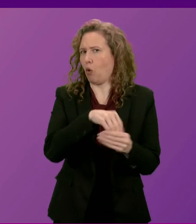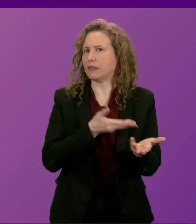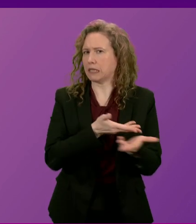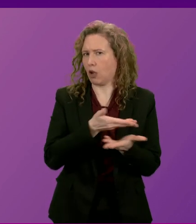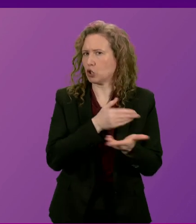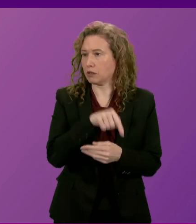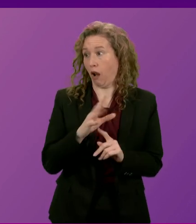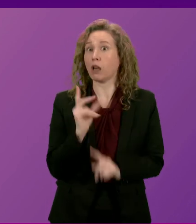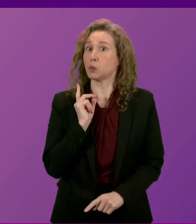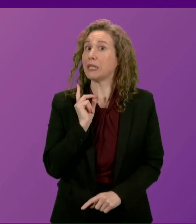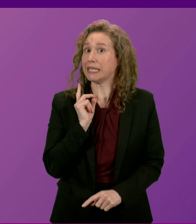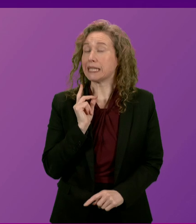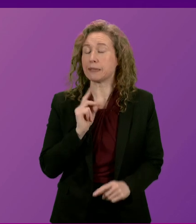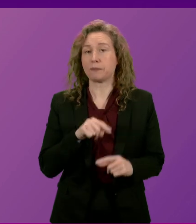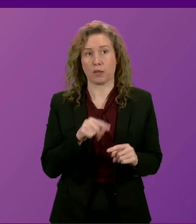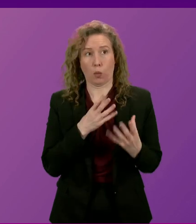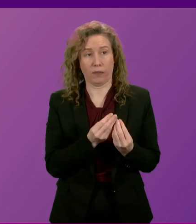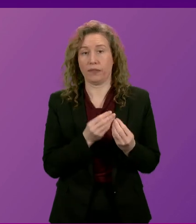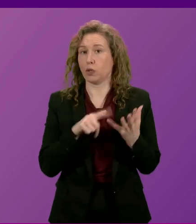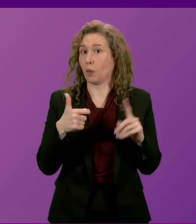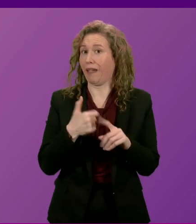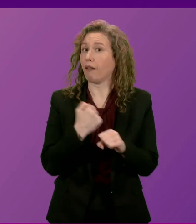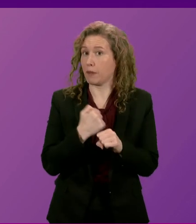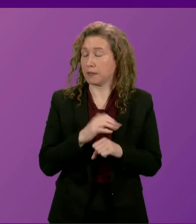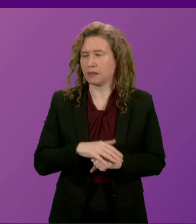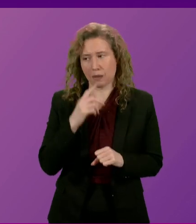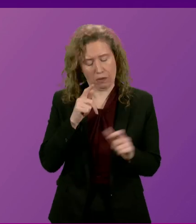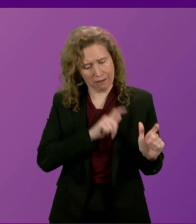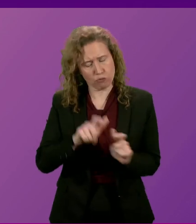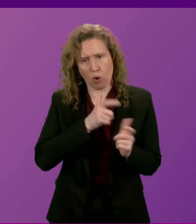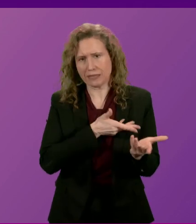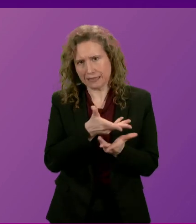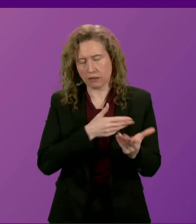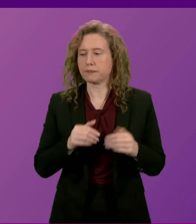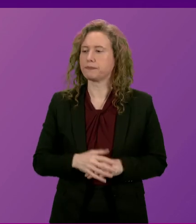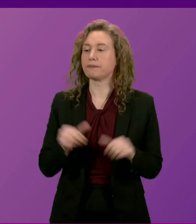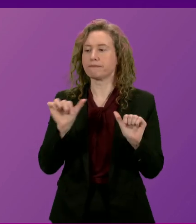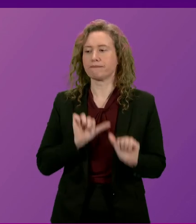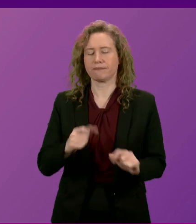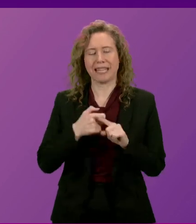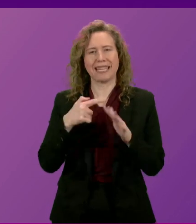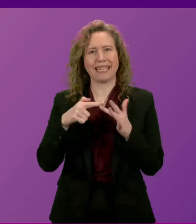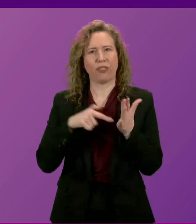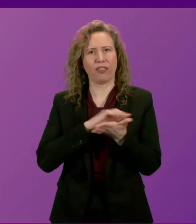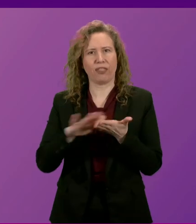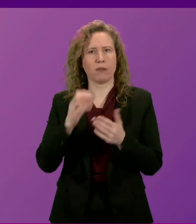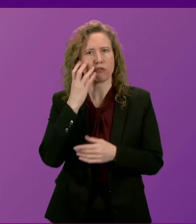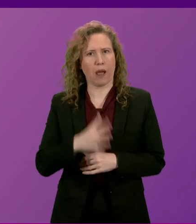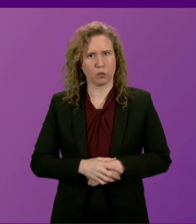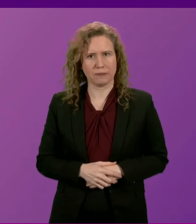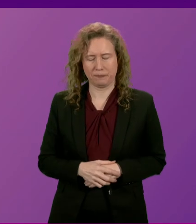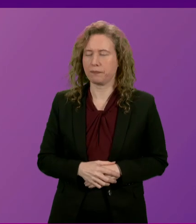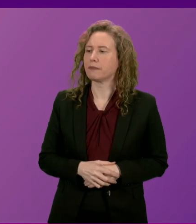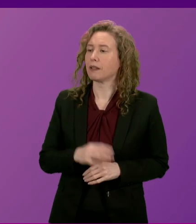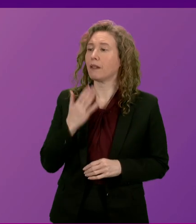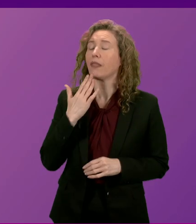questions just last week with the United Kingdom Government, and that will be maintained. Keith Brown. Can I